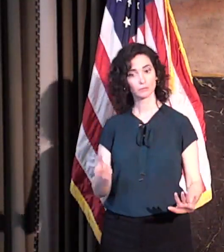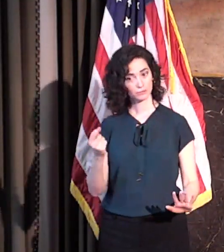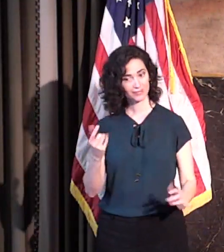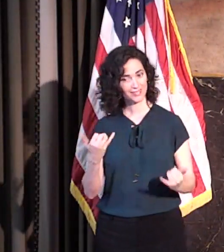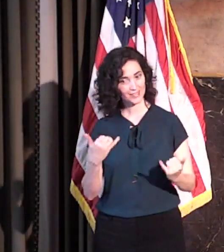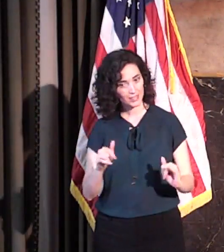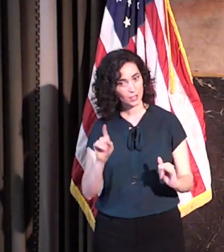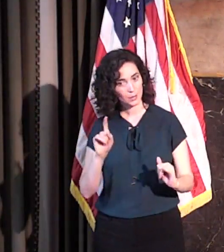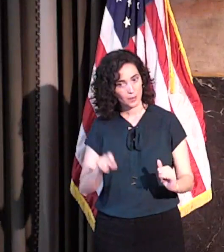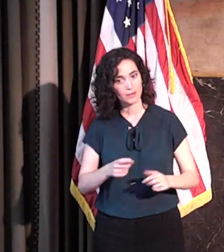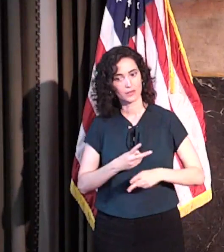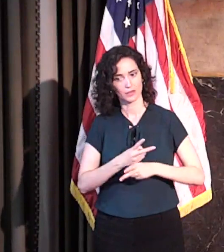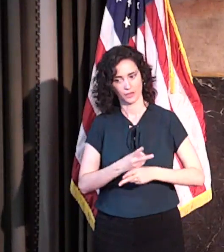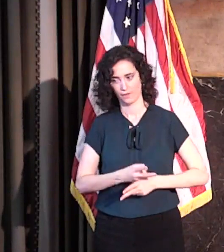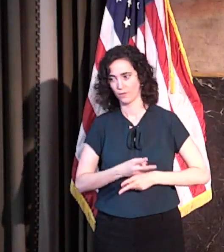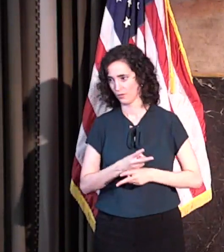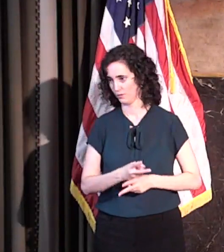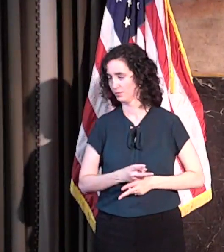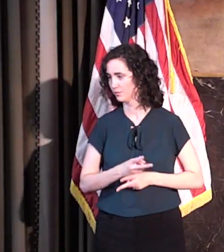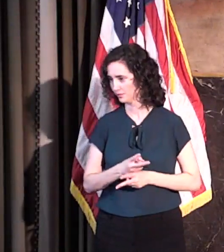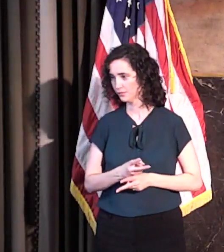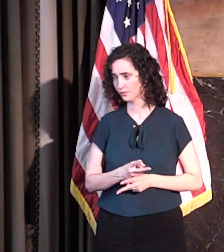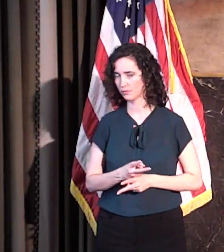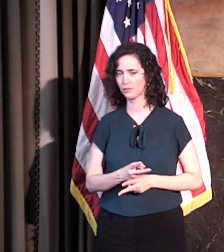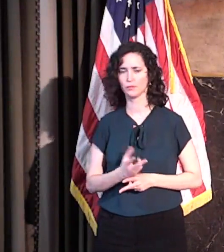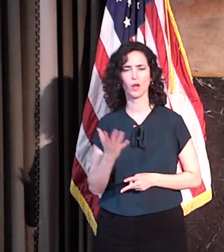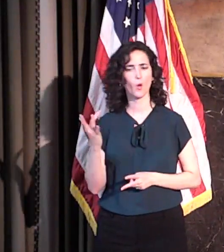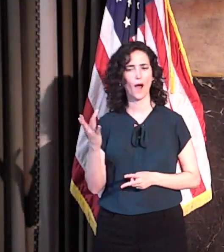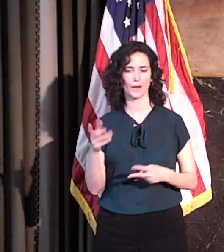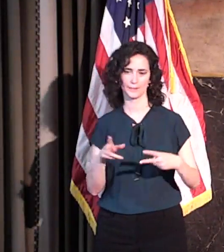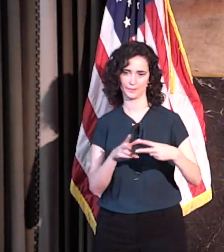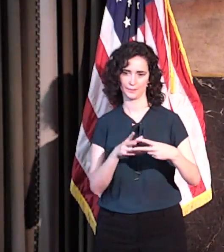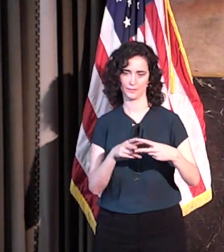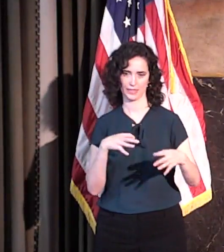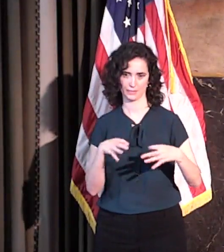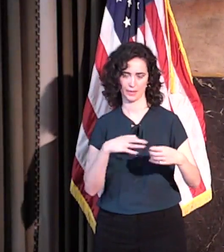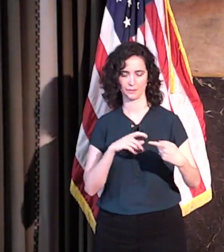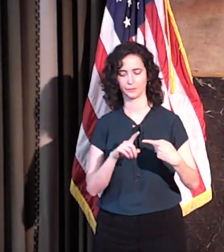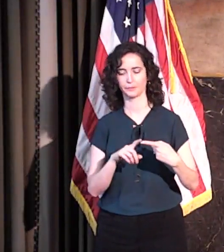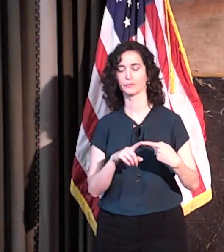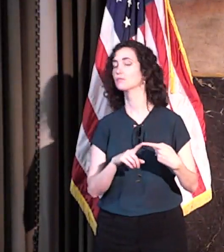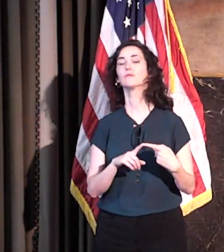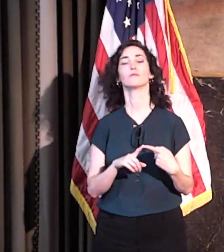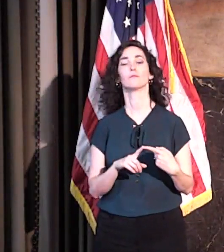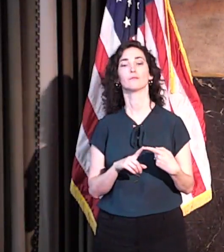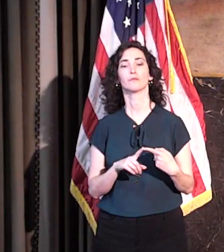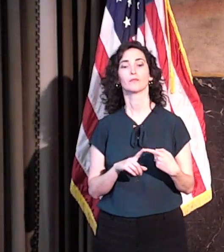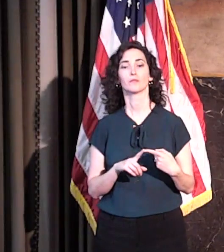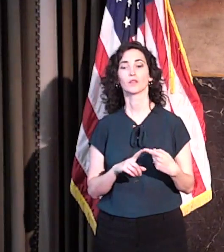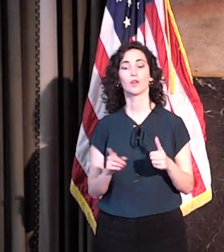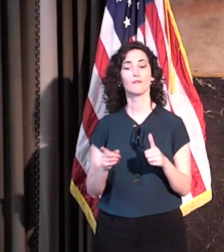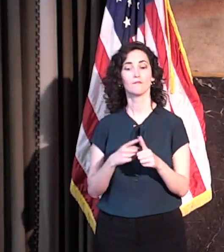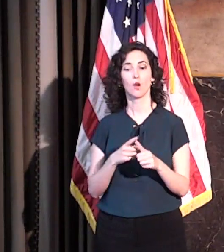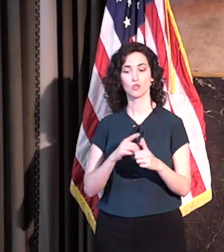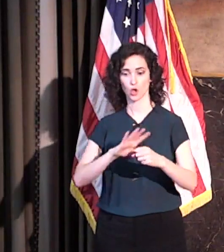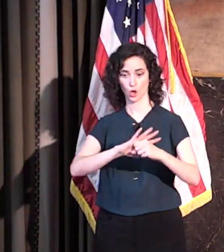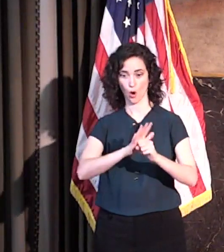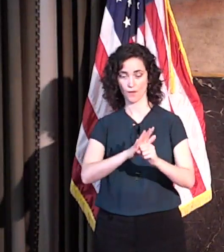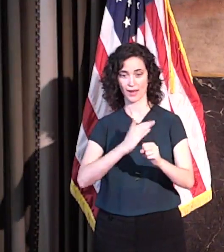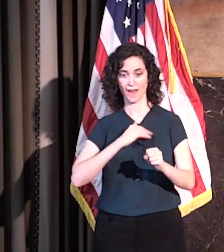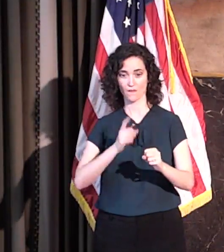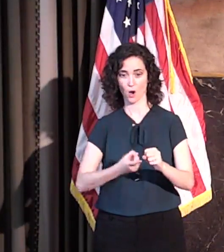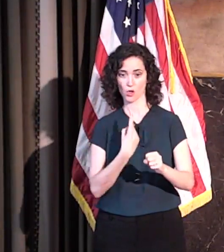cautious. And I wanted to go through a couple of those reasons now. First and foremost are the variants that the governor